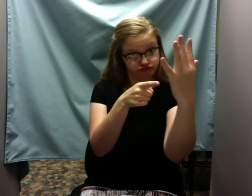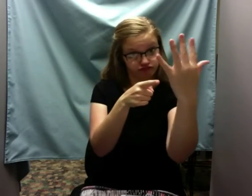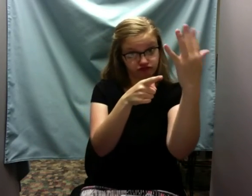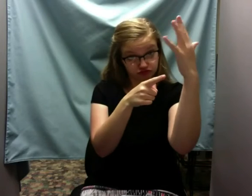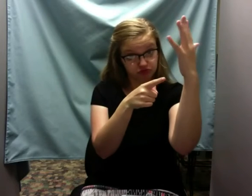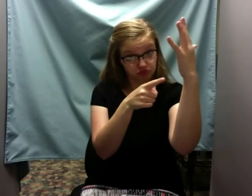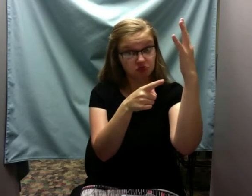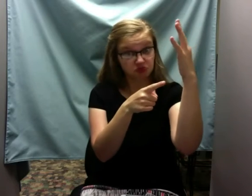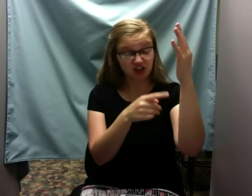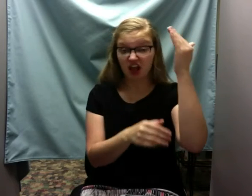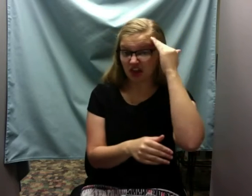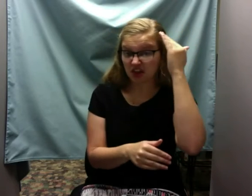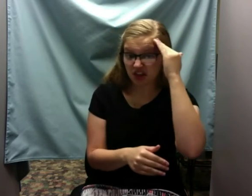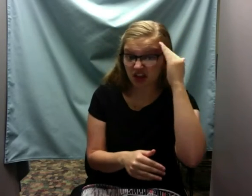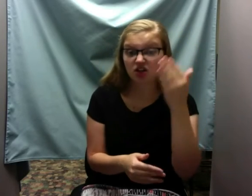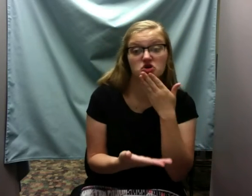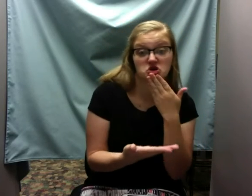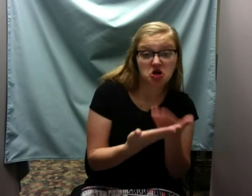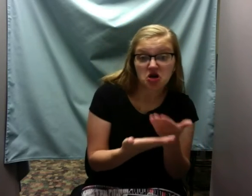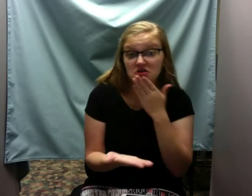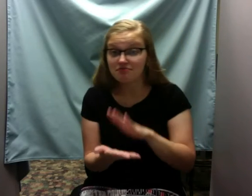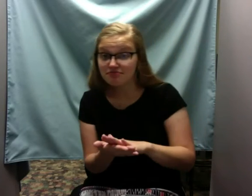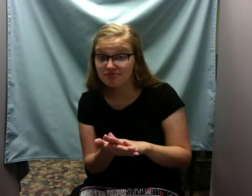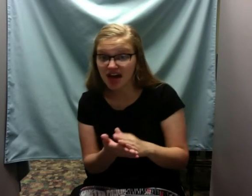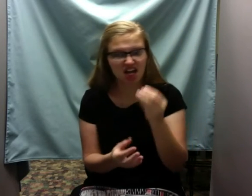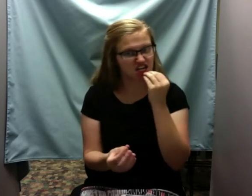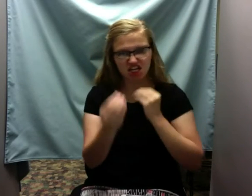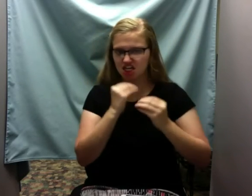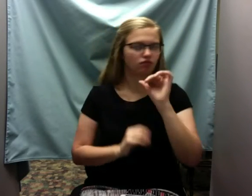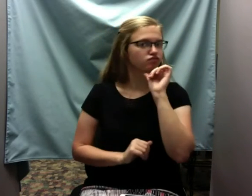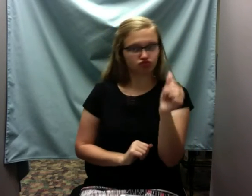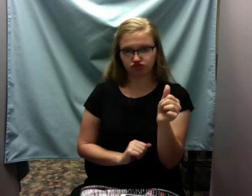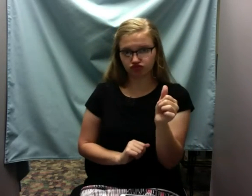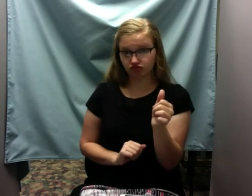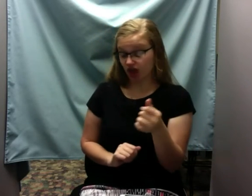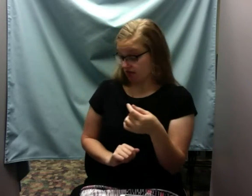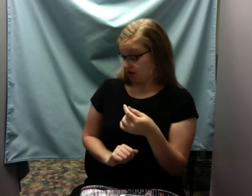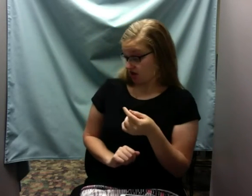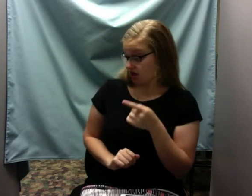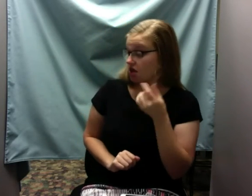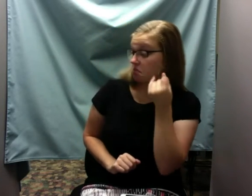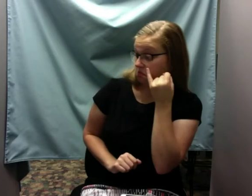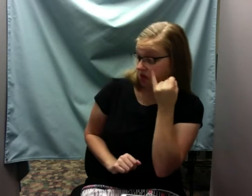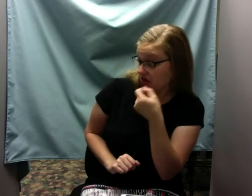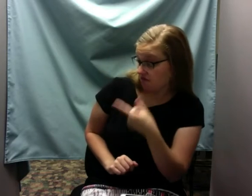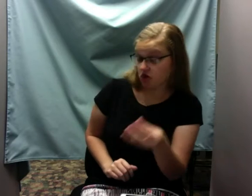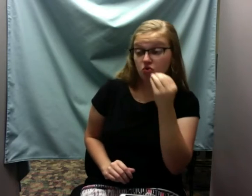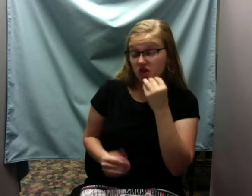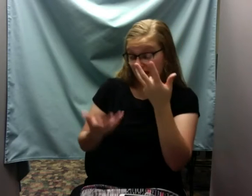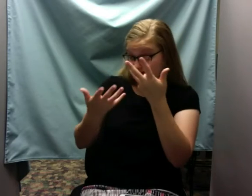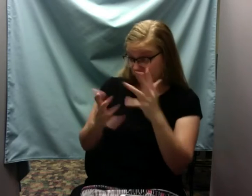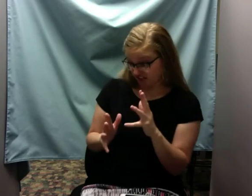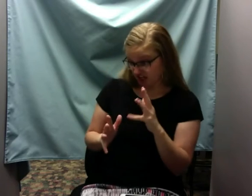and evil thou shalt not eat of it. For in the day that thou eatest thereof, thou shalt